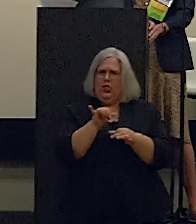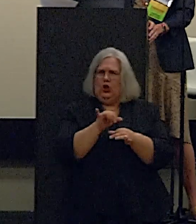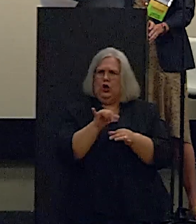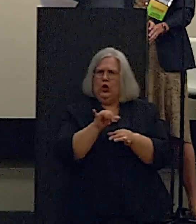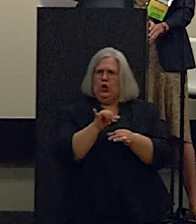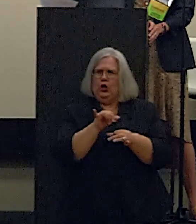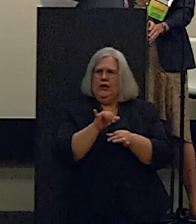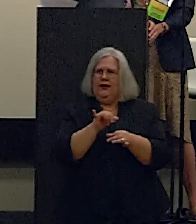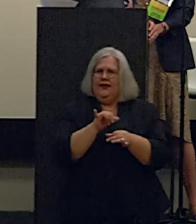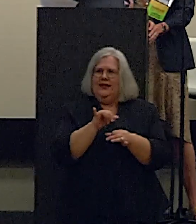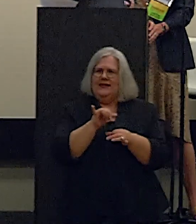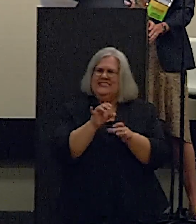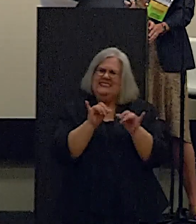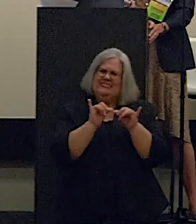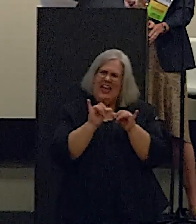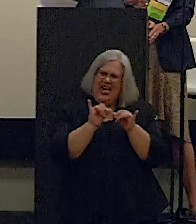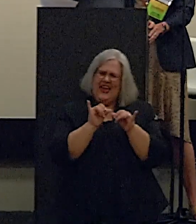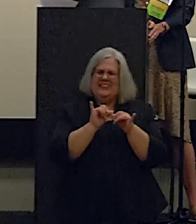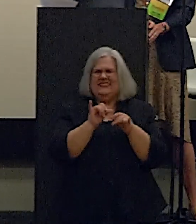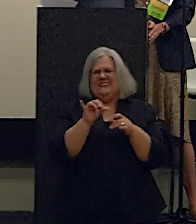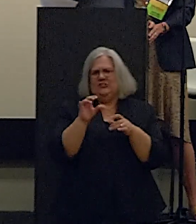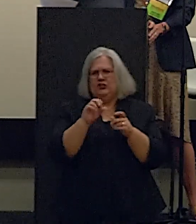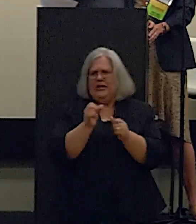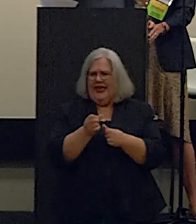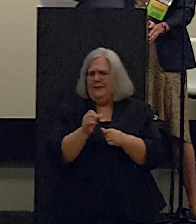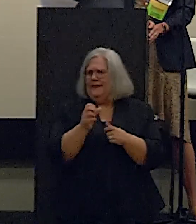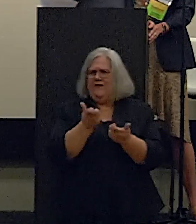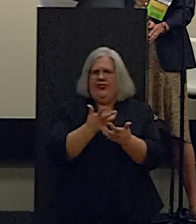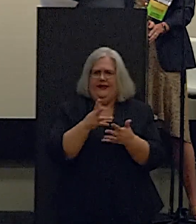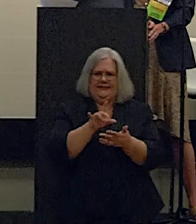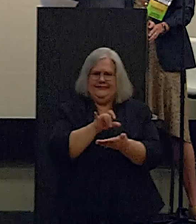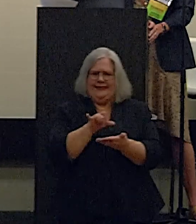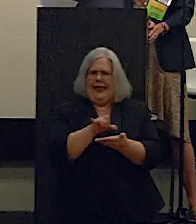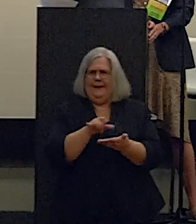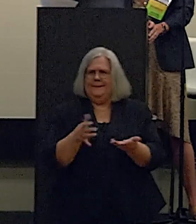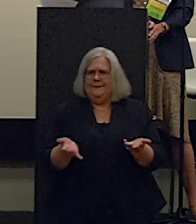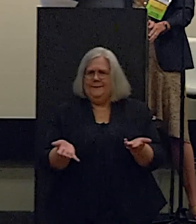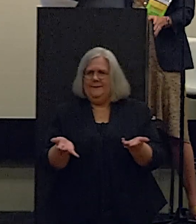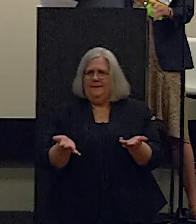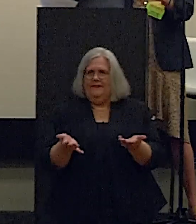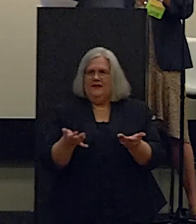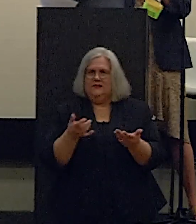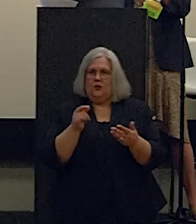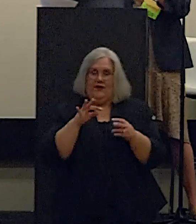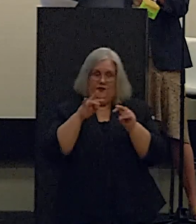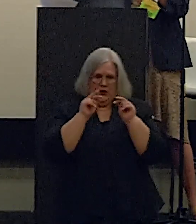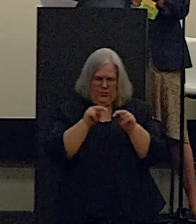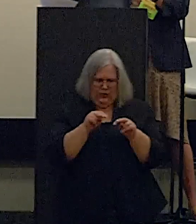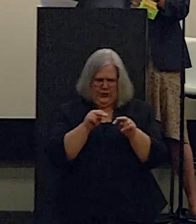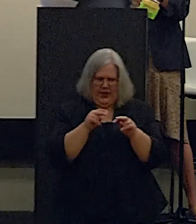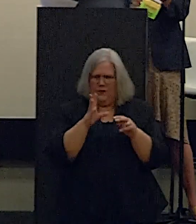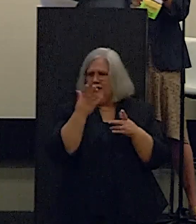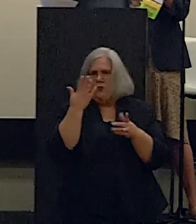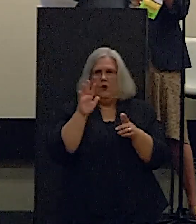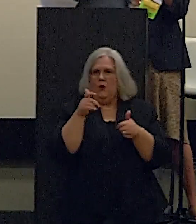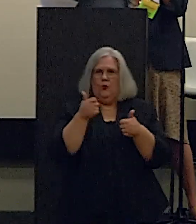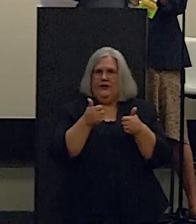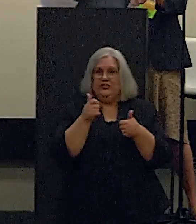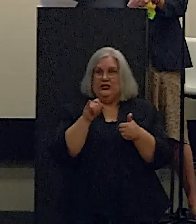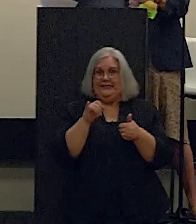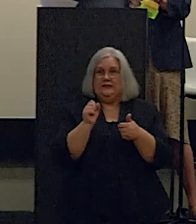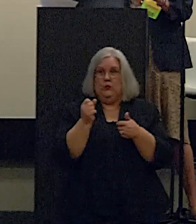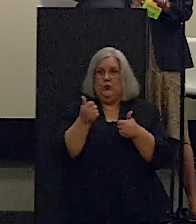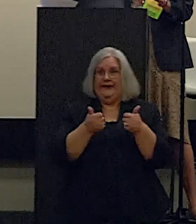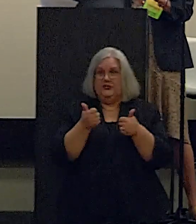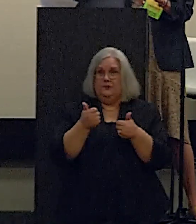size. And so we take a look at that and not knowing what's what. Maybe they put